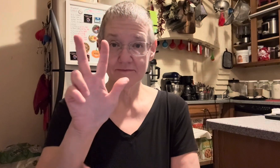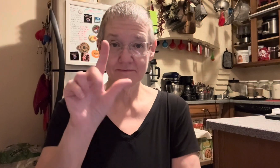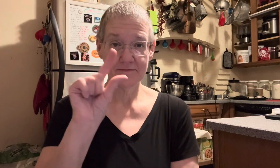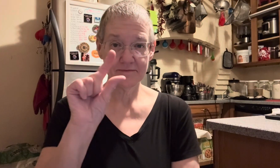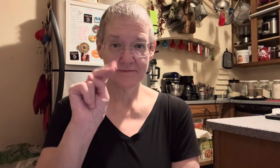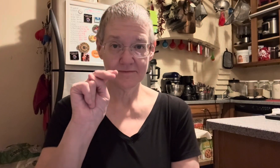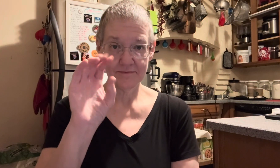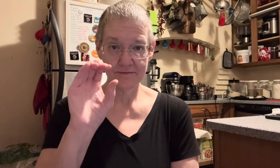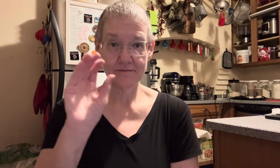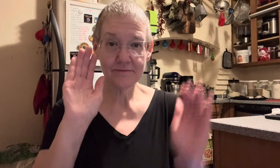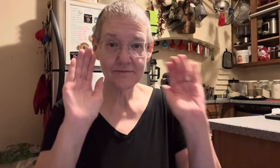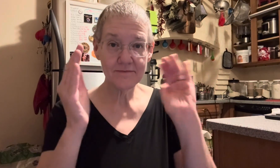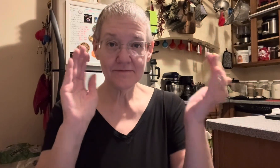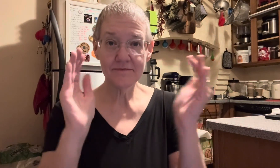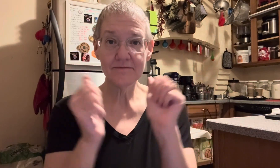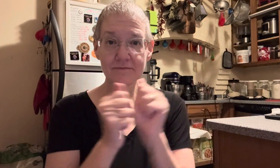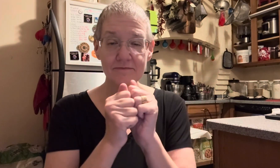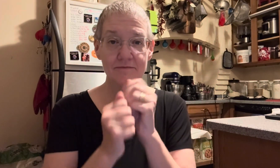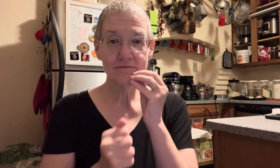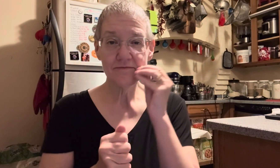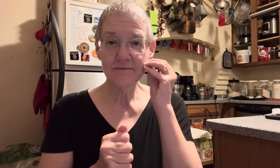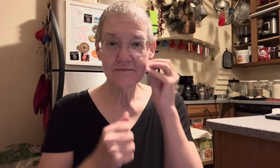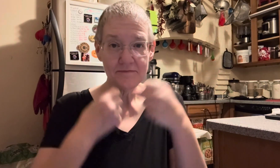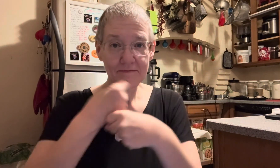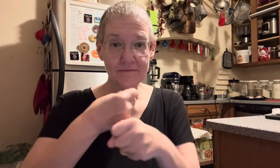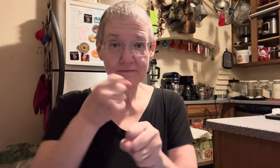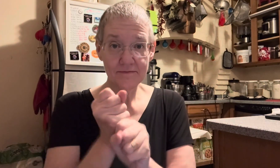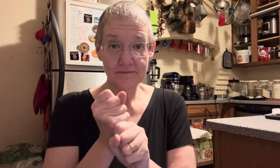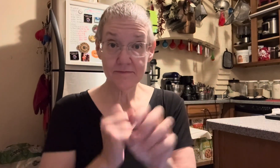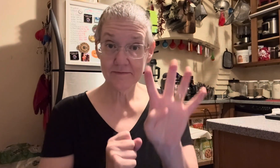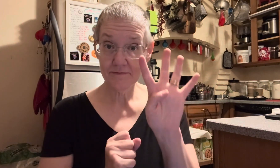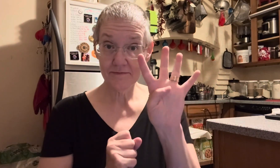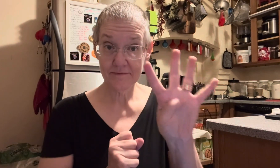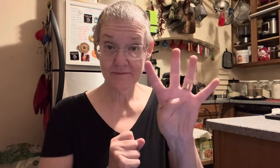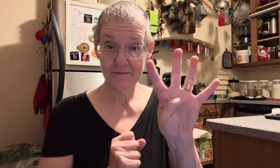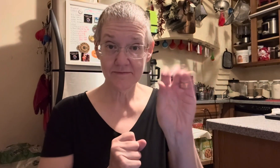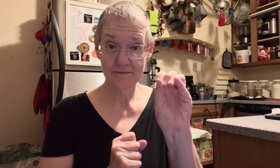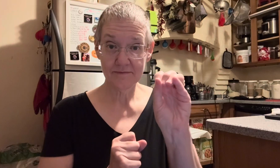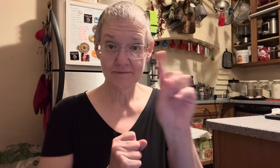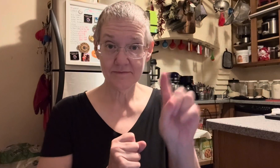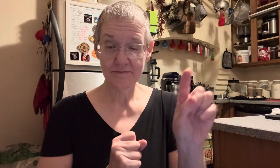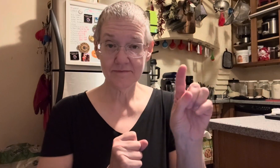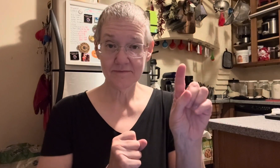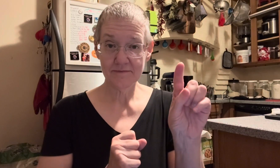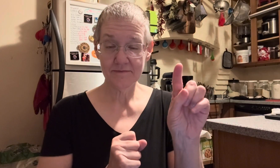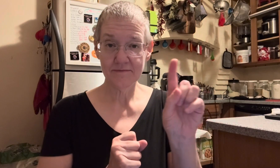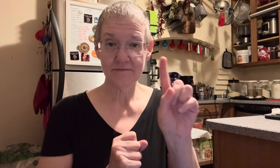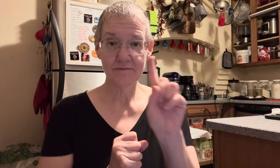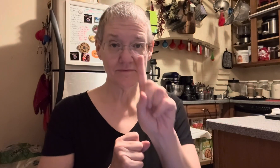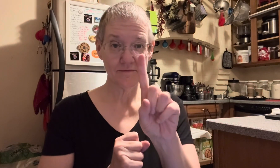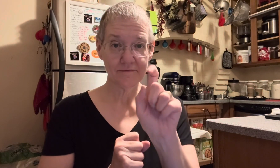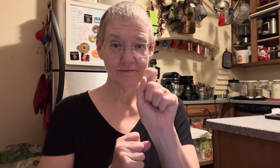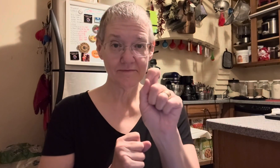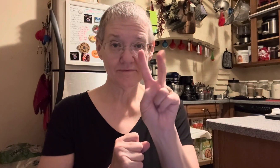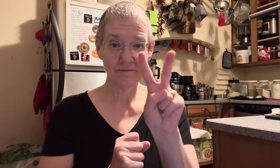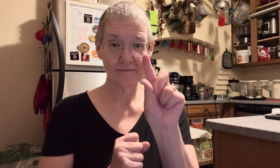It's 2.8 ounces. Compared with my homemade sausage, which is 4 ounces, it's only